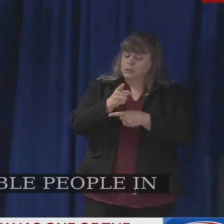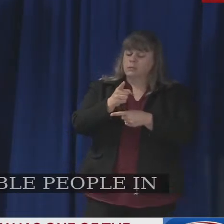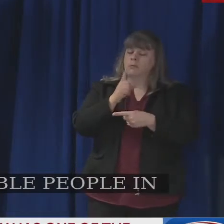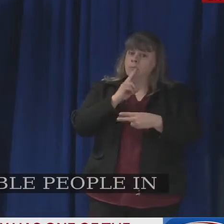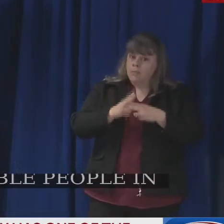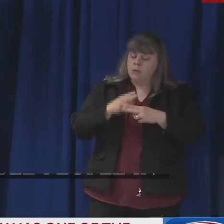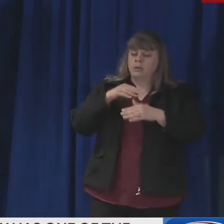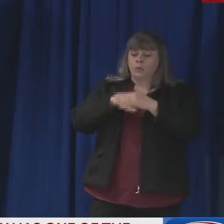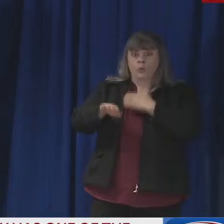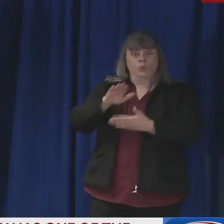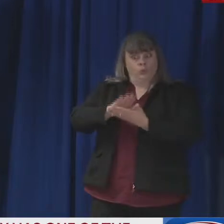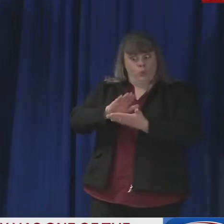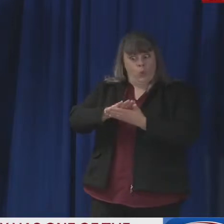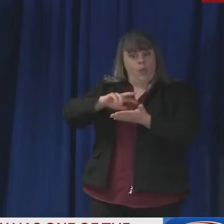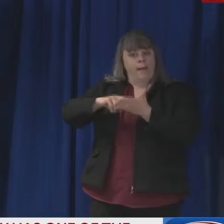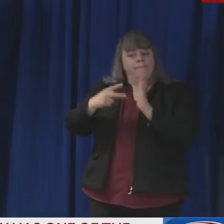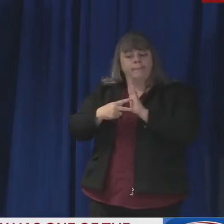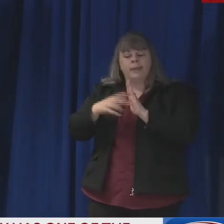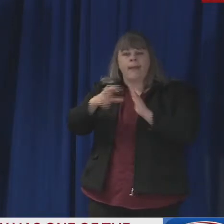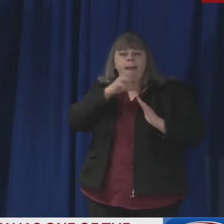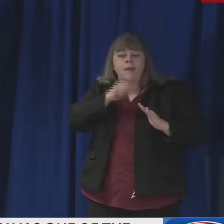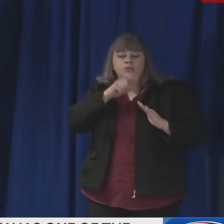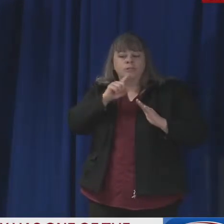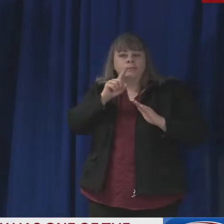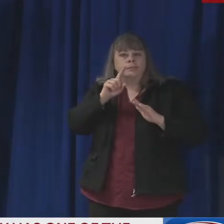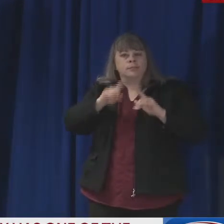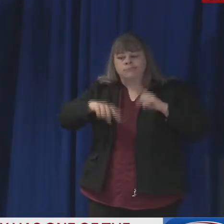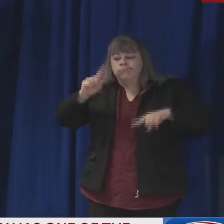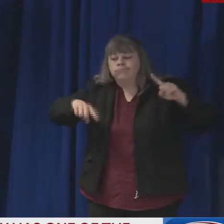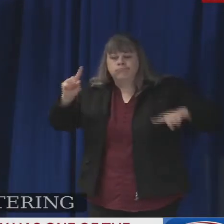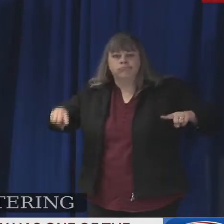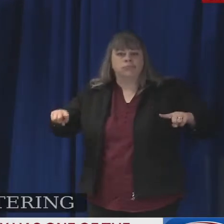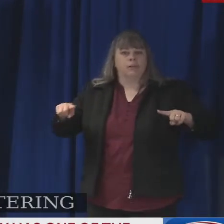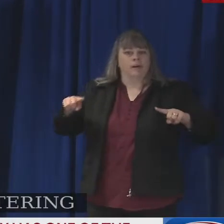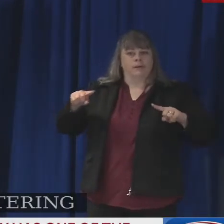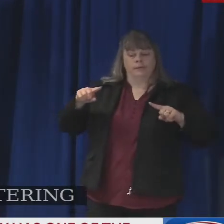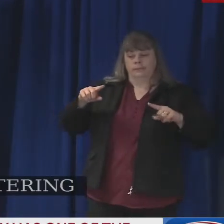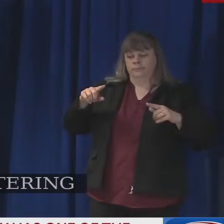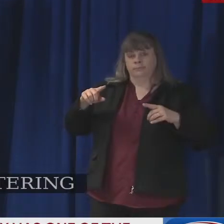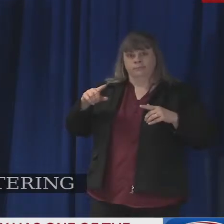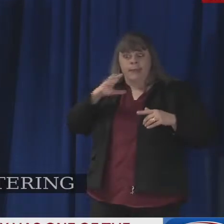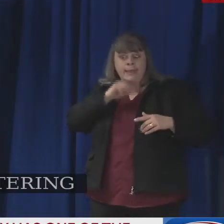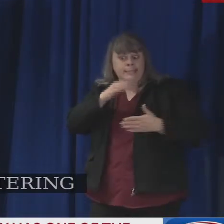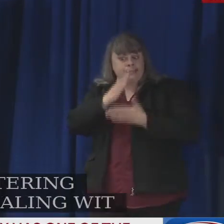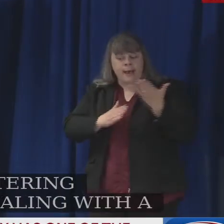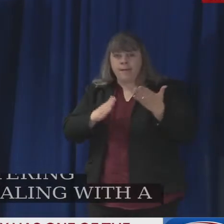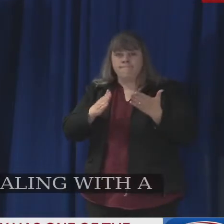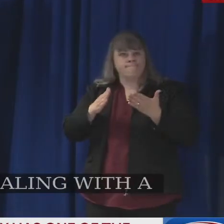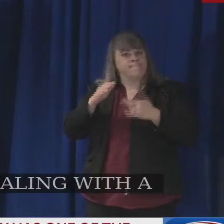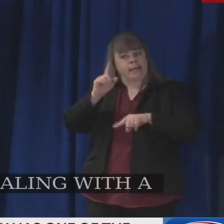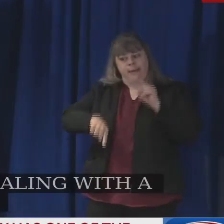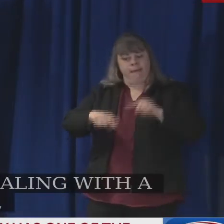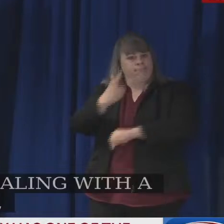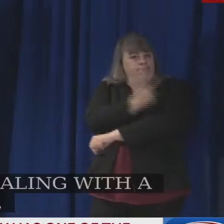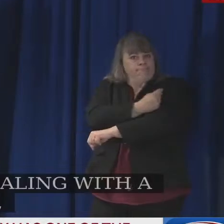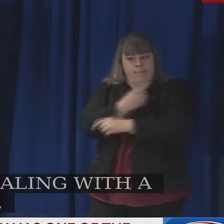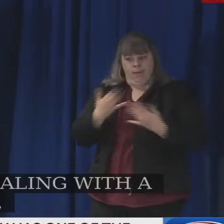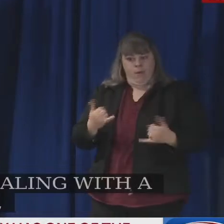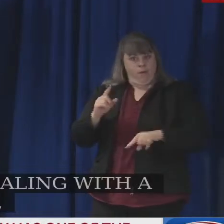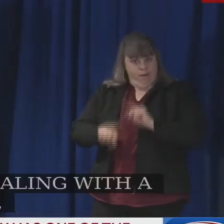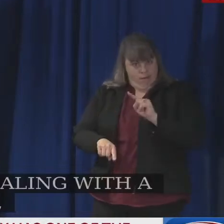with mixed populations or largely populations in the school who maybe are not eligible for vaccination